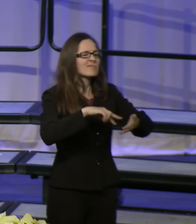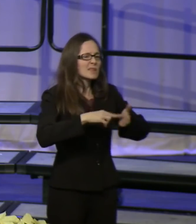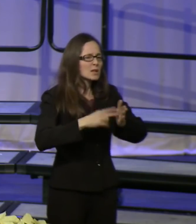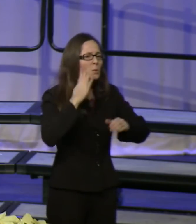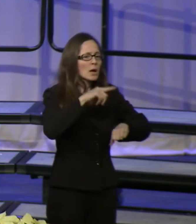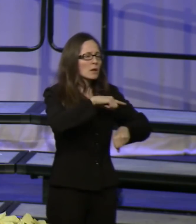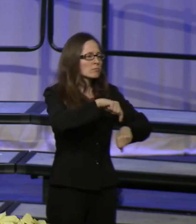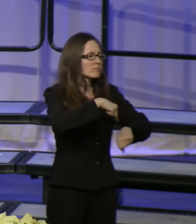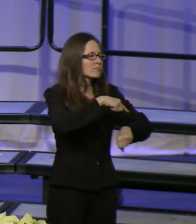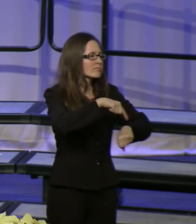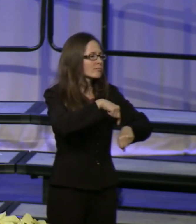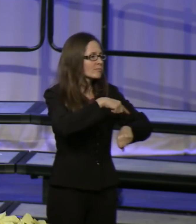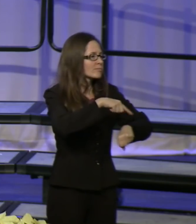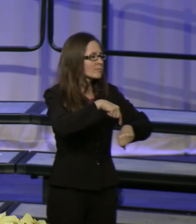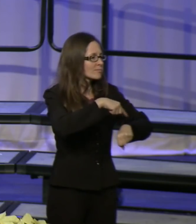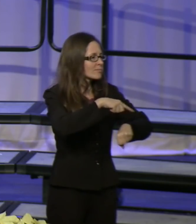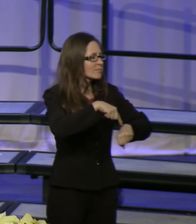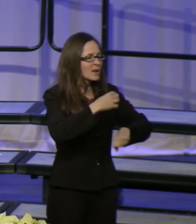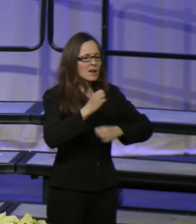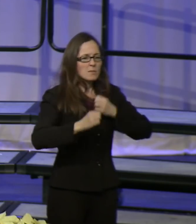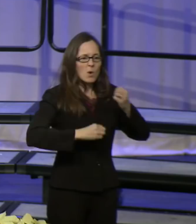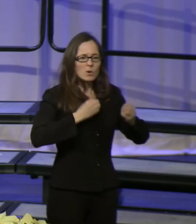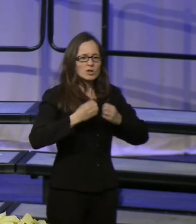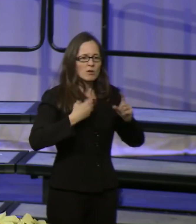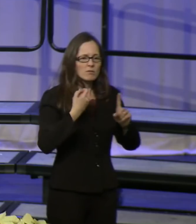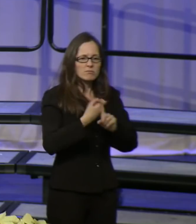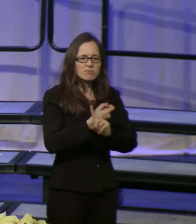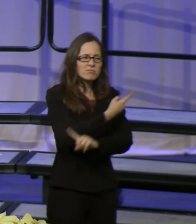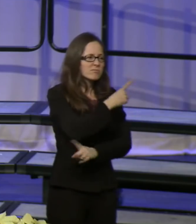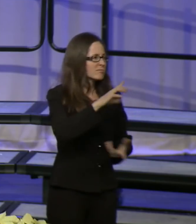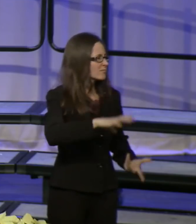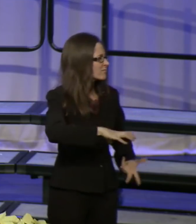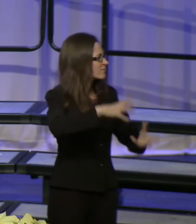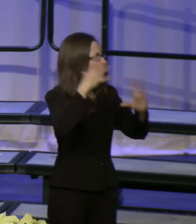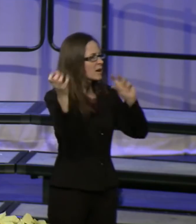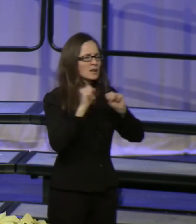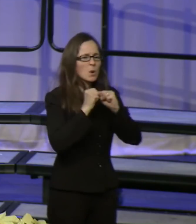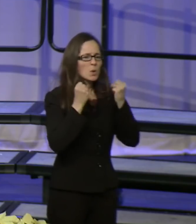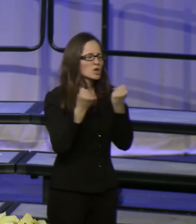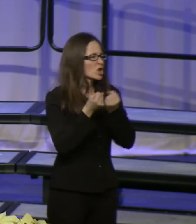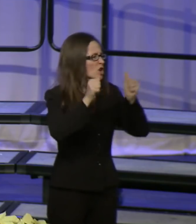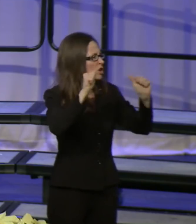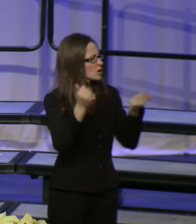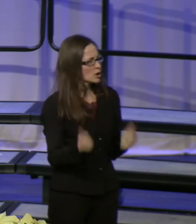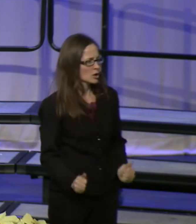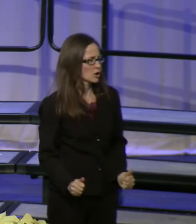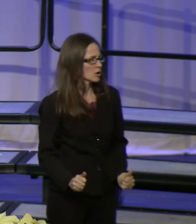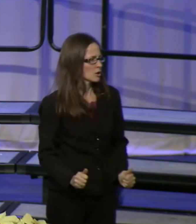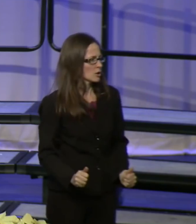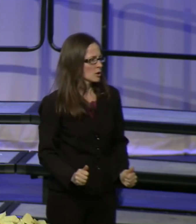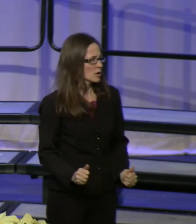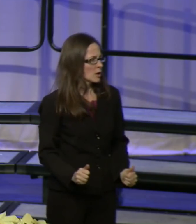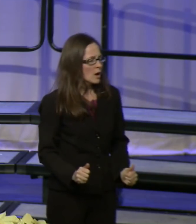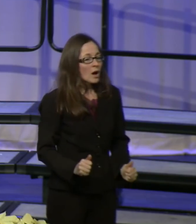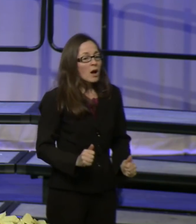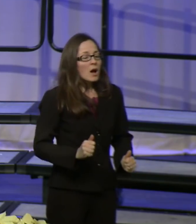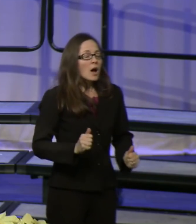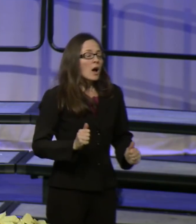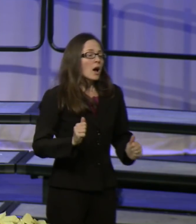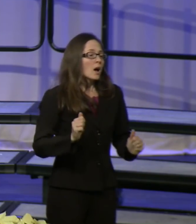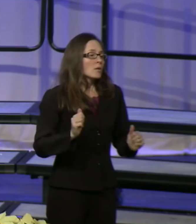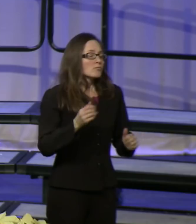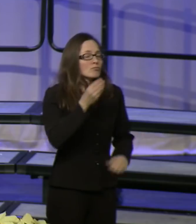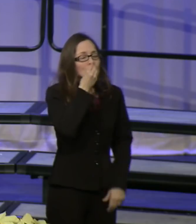forces of emotional irrationality and social destruction. This is no time for apathy or